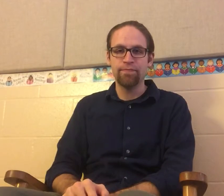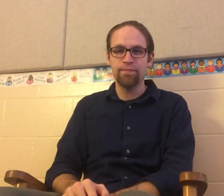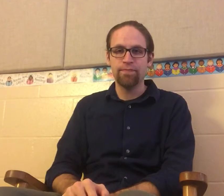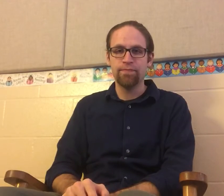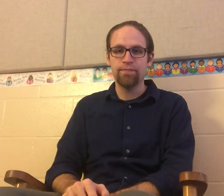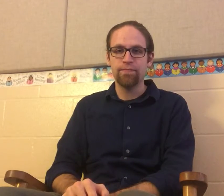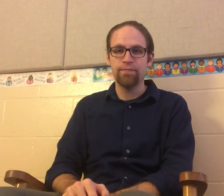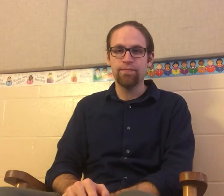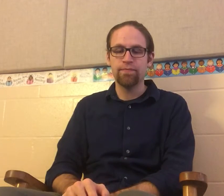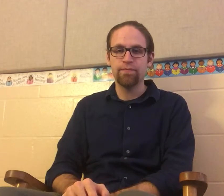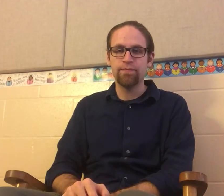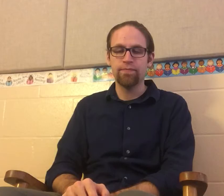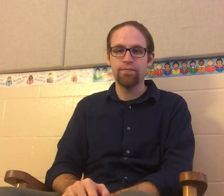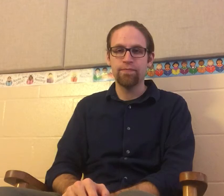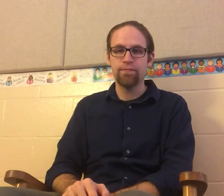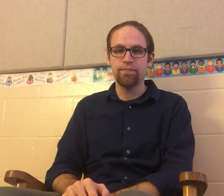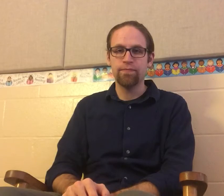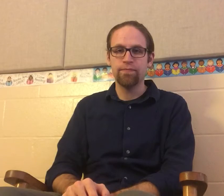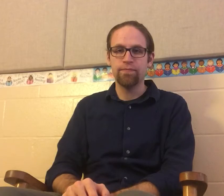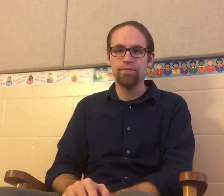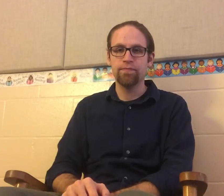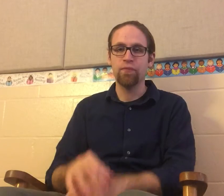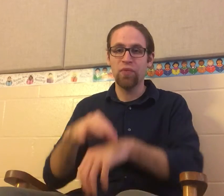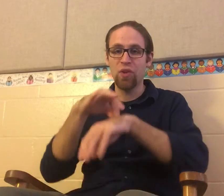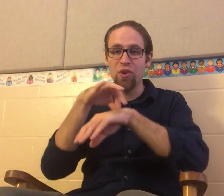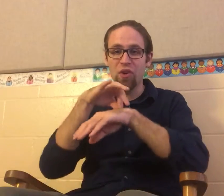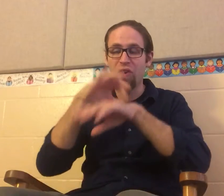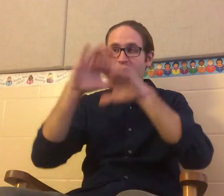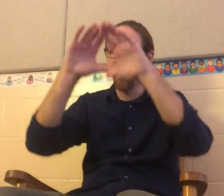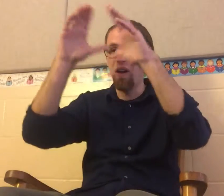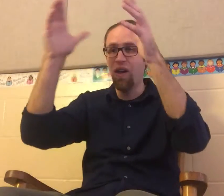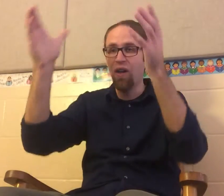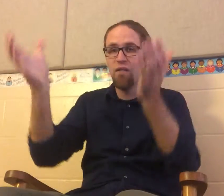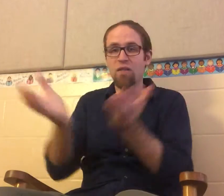Not every part of Earth experiences seasons, though.